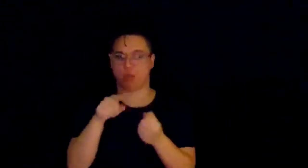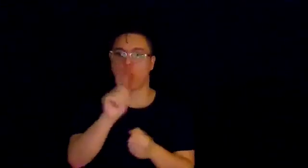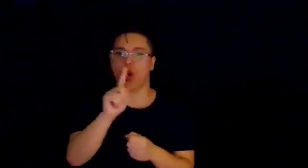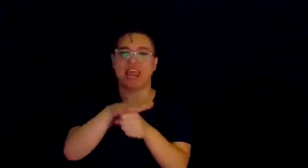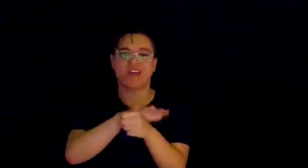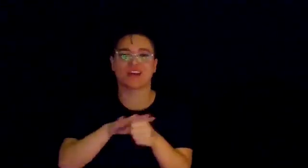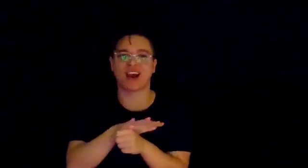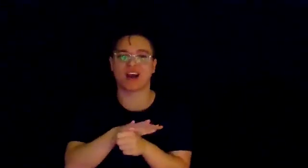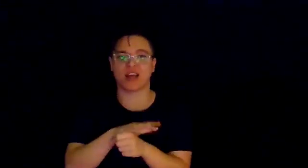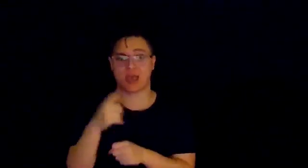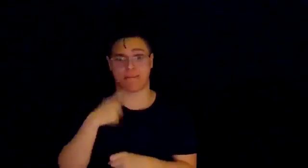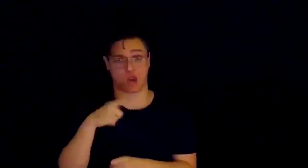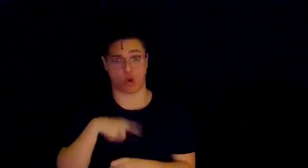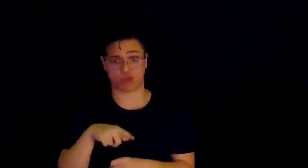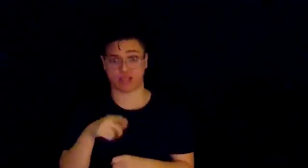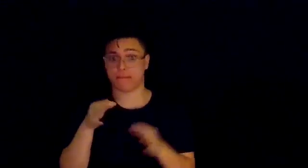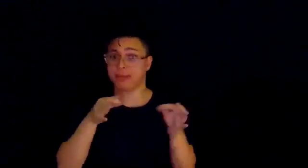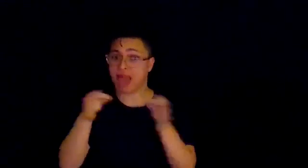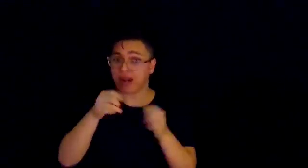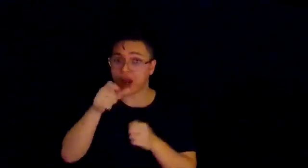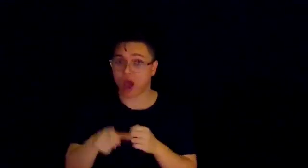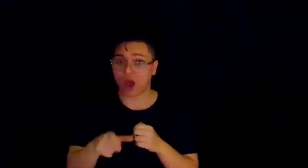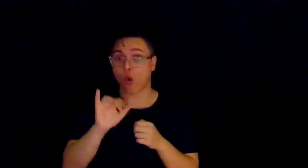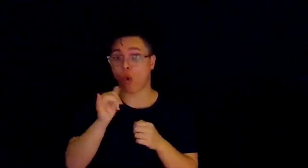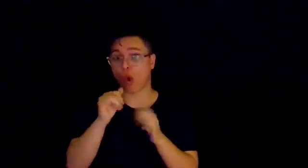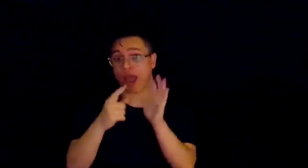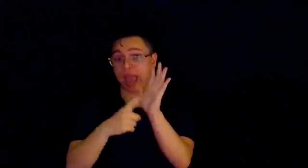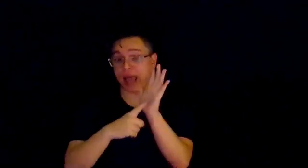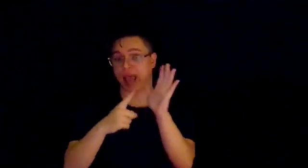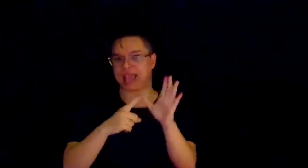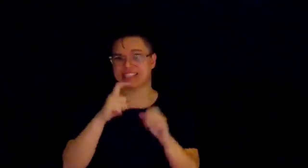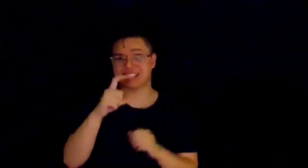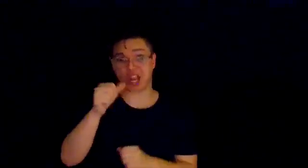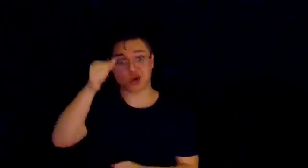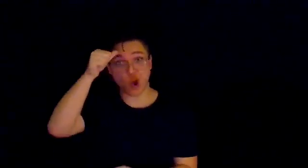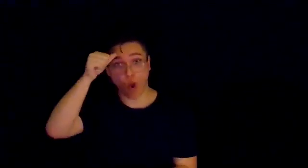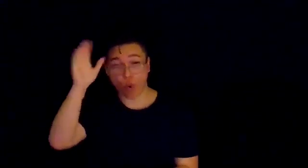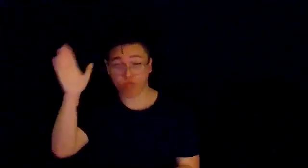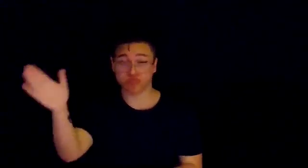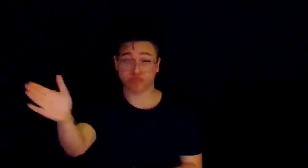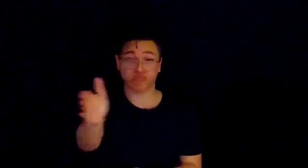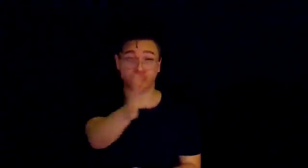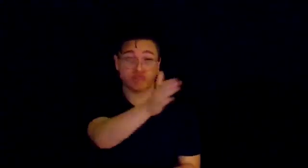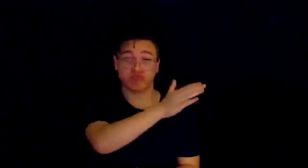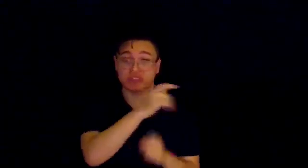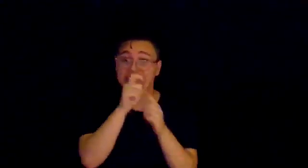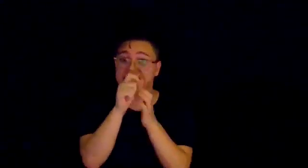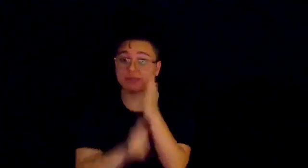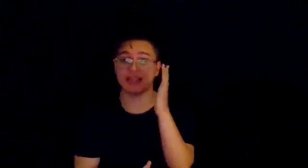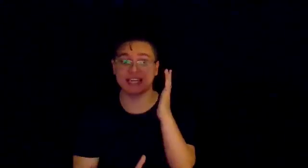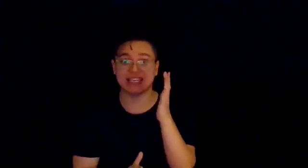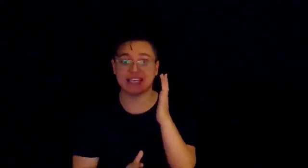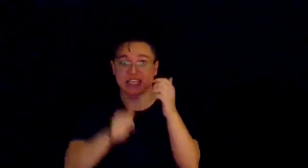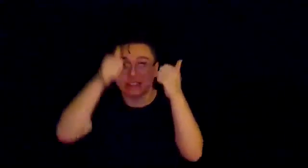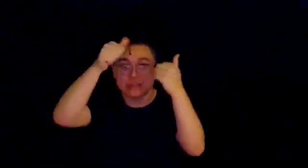how you need your support and what your area is, because the client or LAC, do they